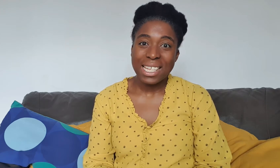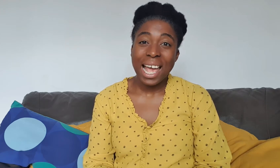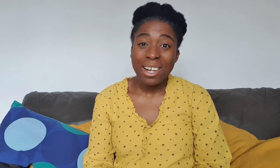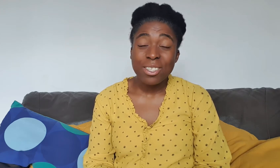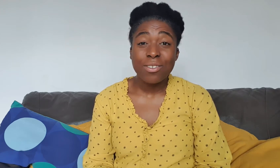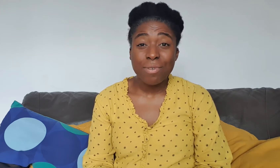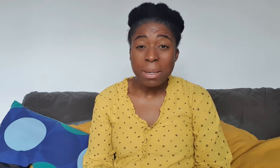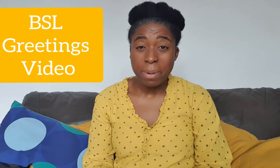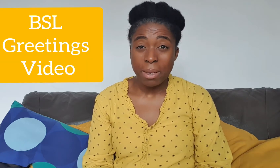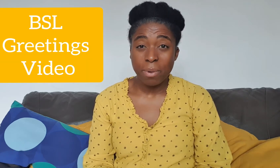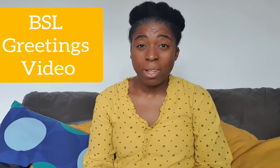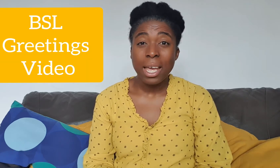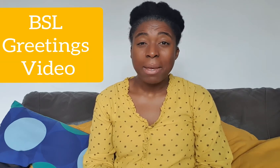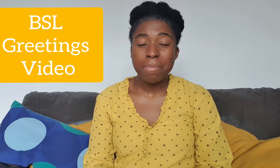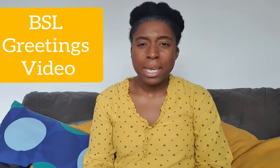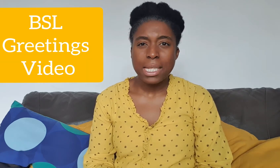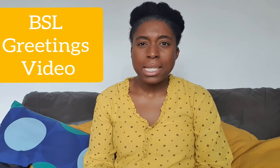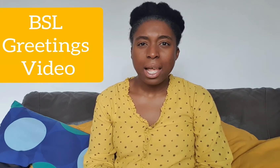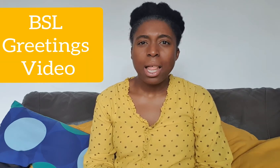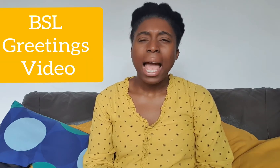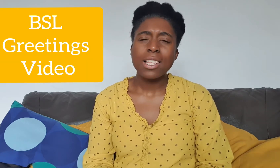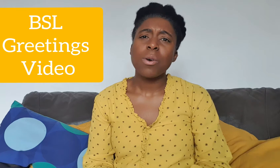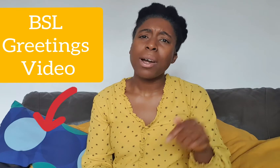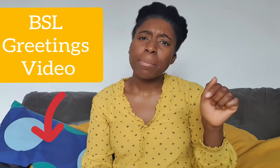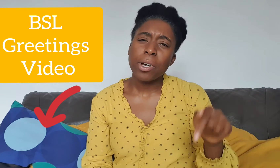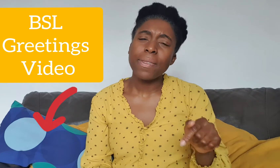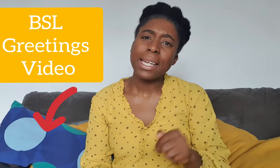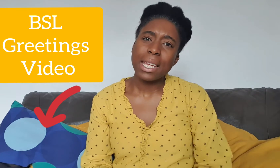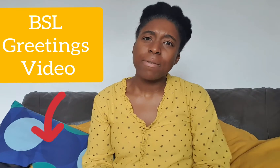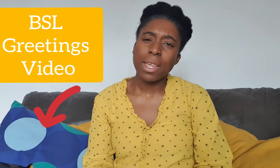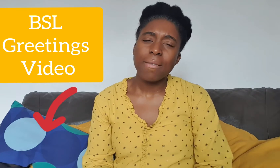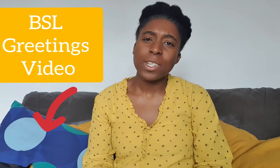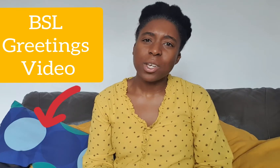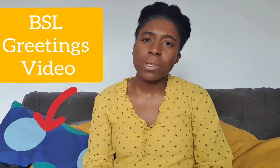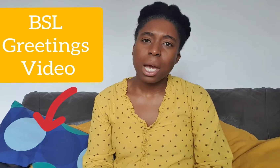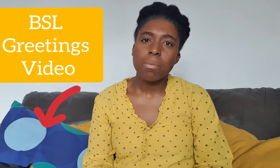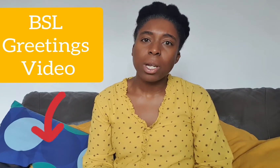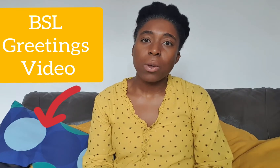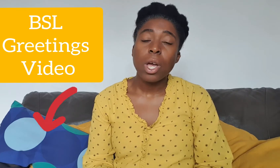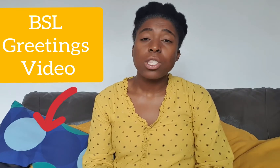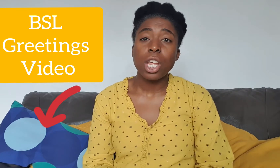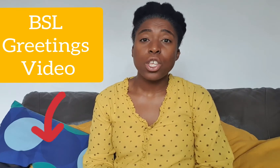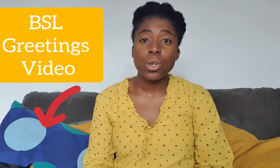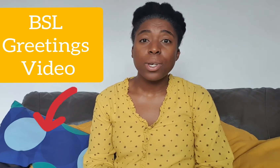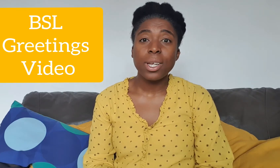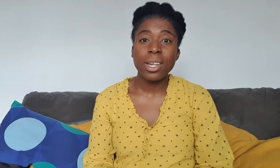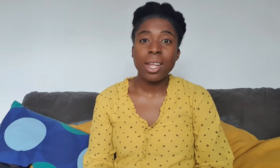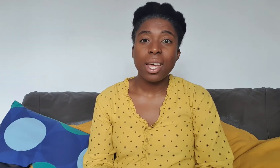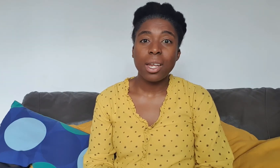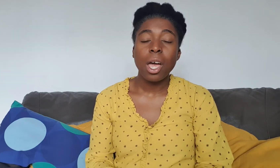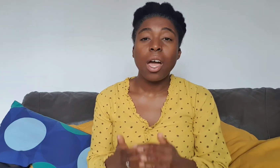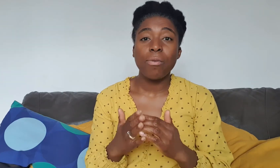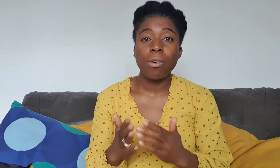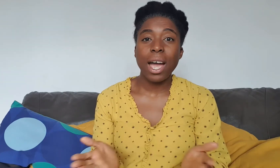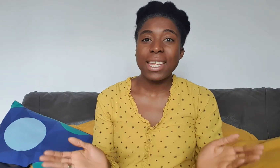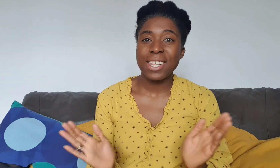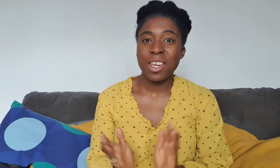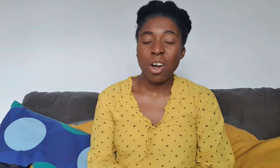how to greet people in BSL. And so I've put the link for that video down below so that you can learn a variety of